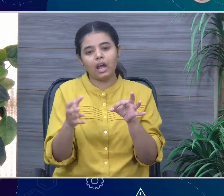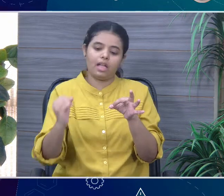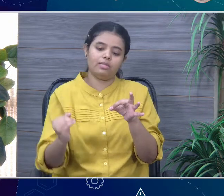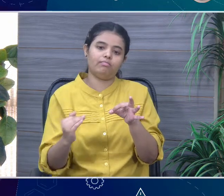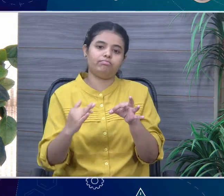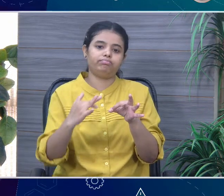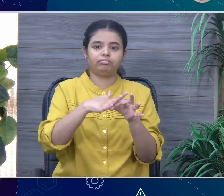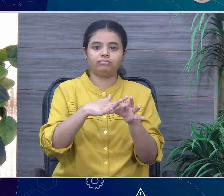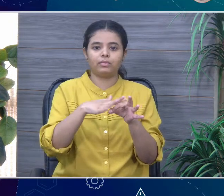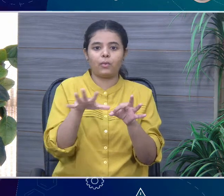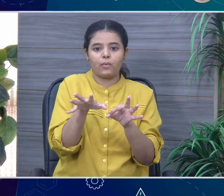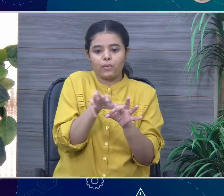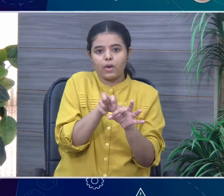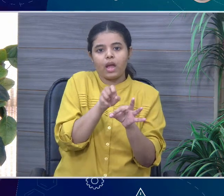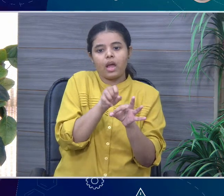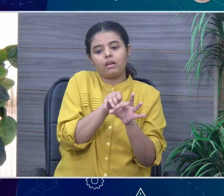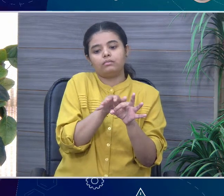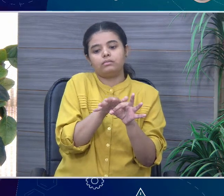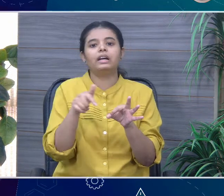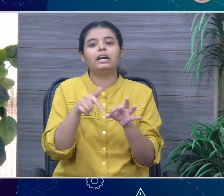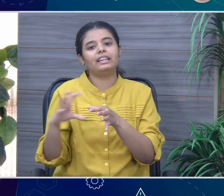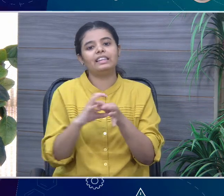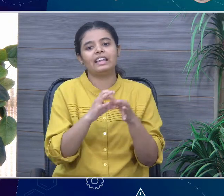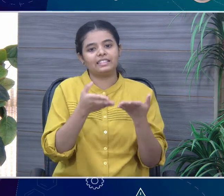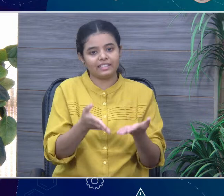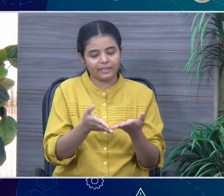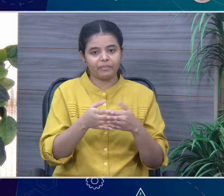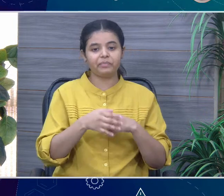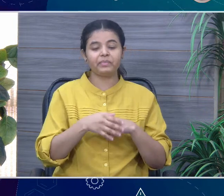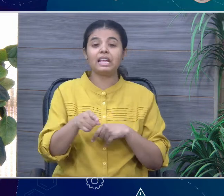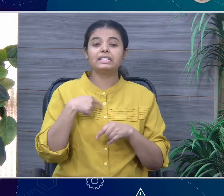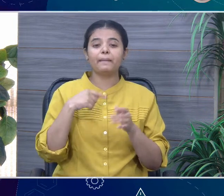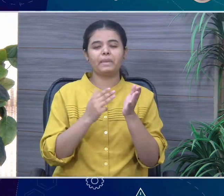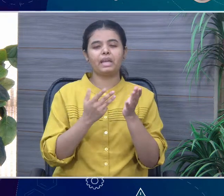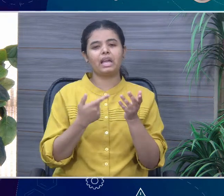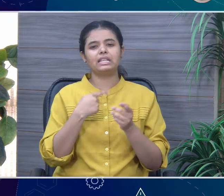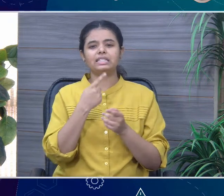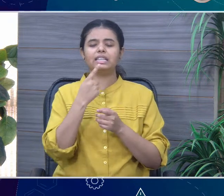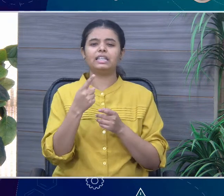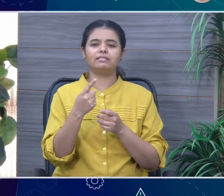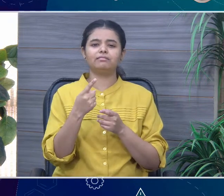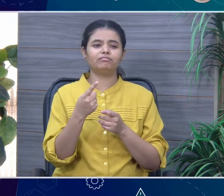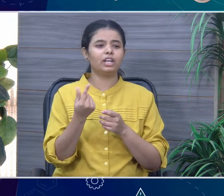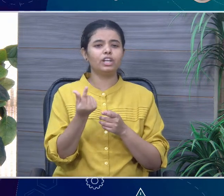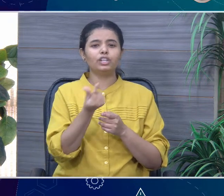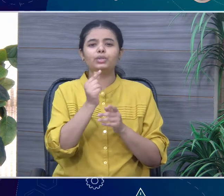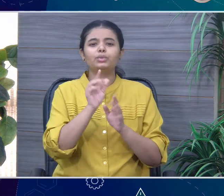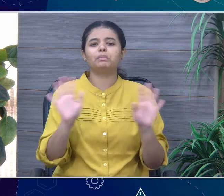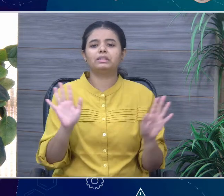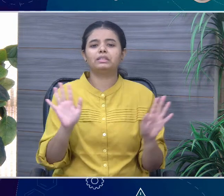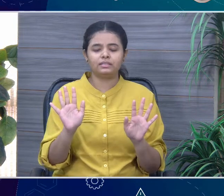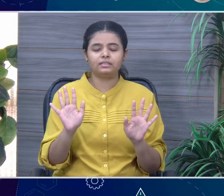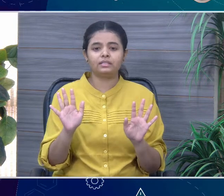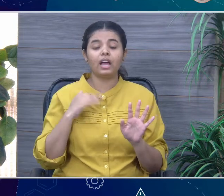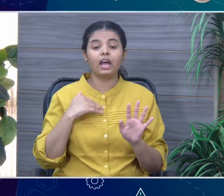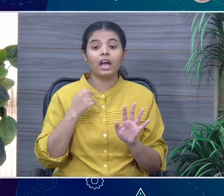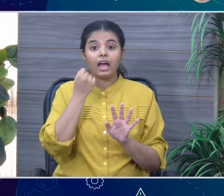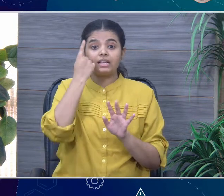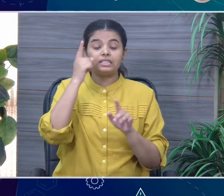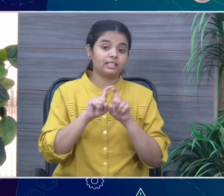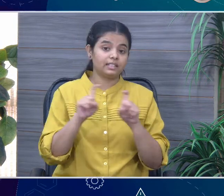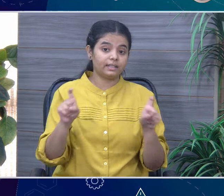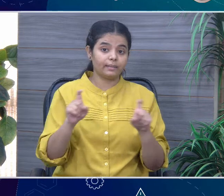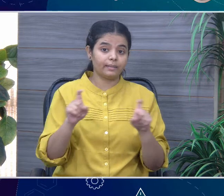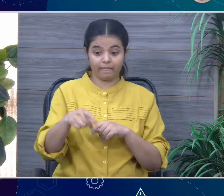to inside of the cell. So it's basically a metaphor, I would say, used here in learning, where